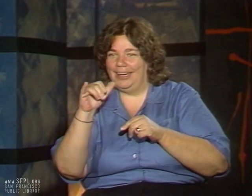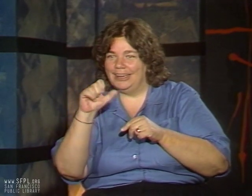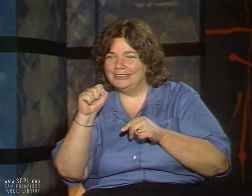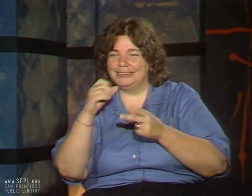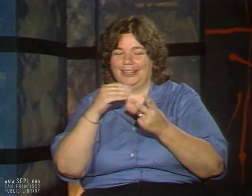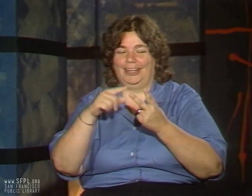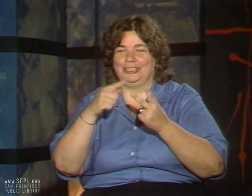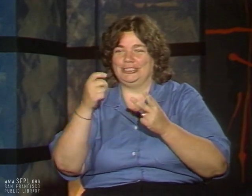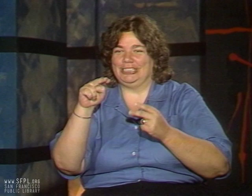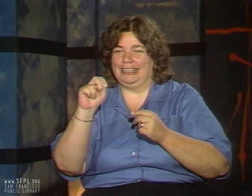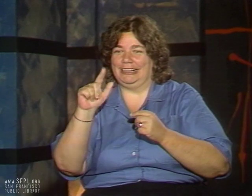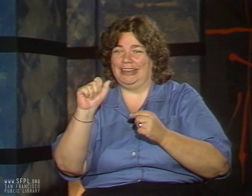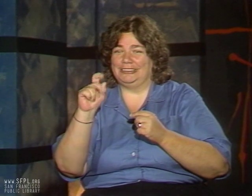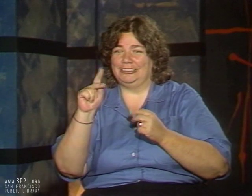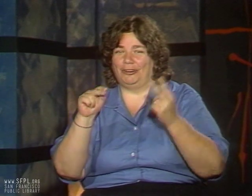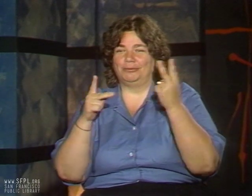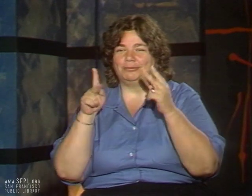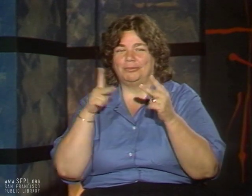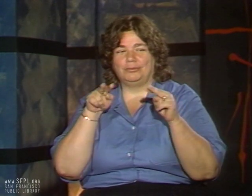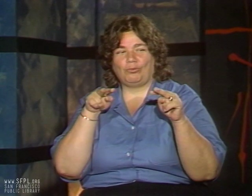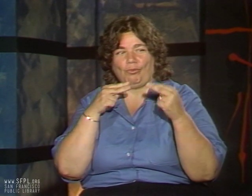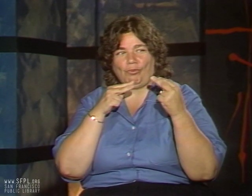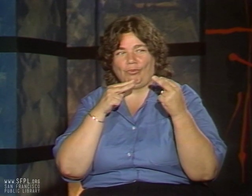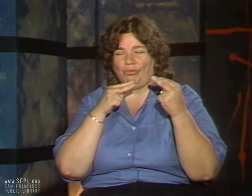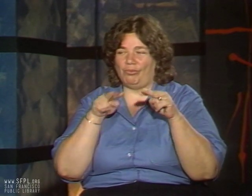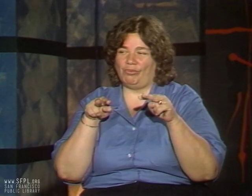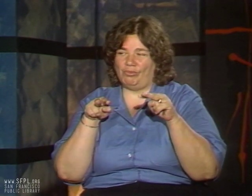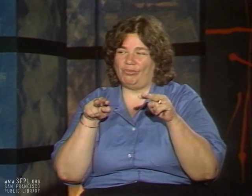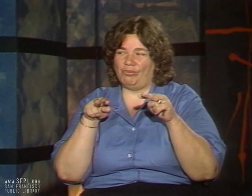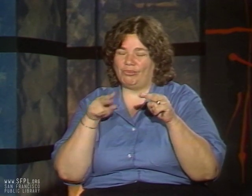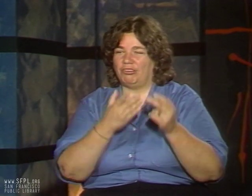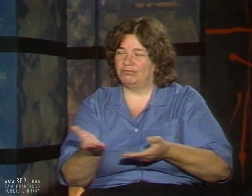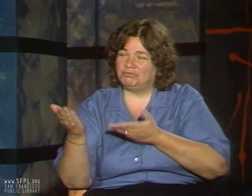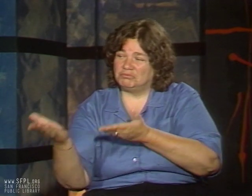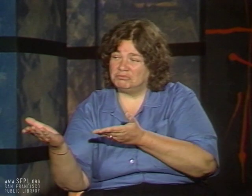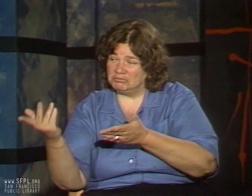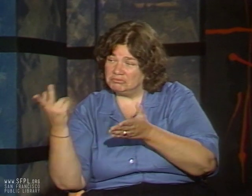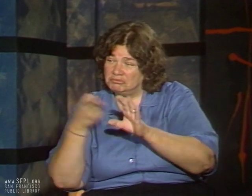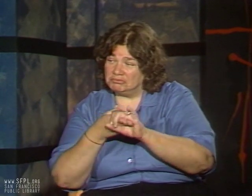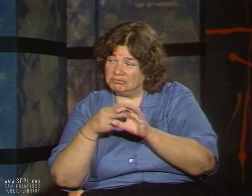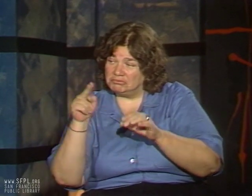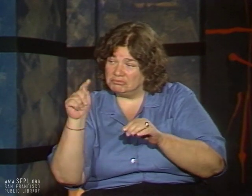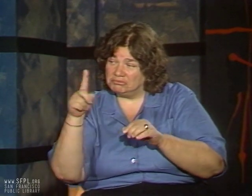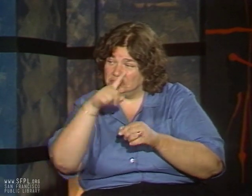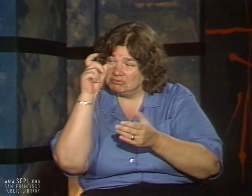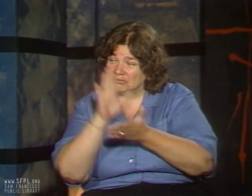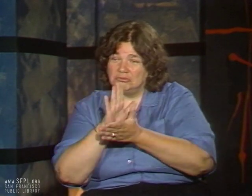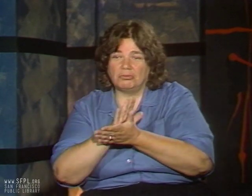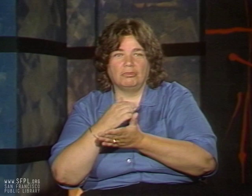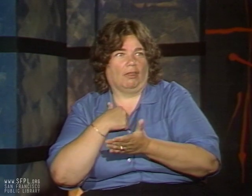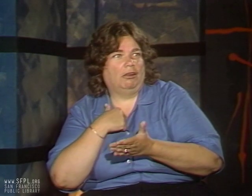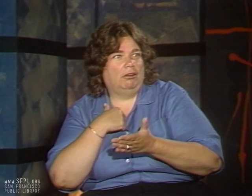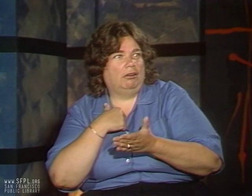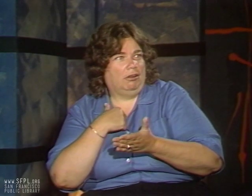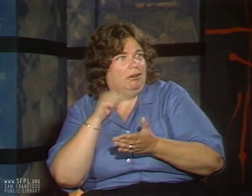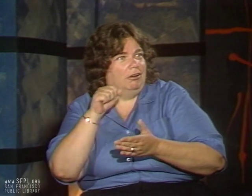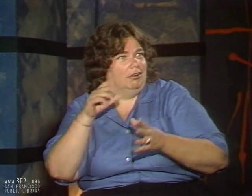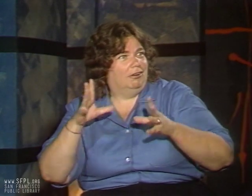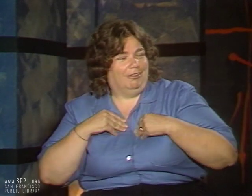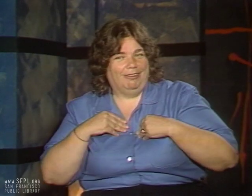Lasco from National Theater of the Deaf until they looked at each other, nodded, and ended my tirade by asking if I would come to NTD's